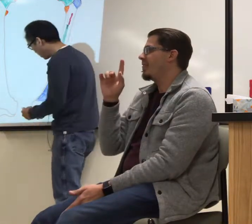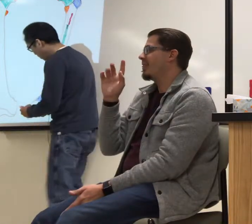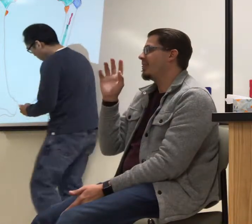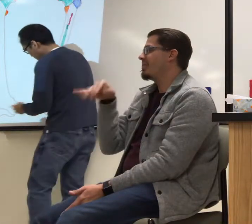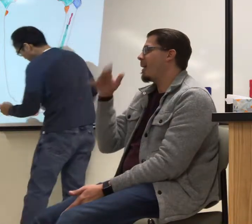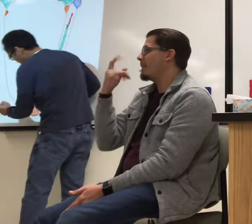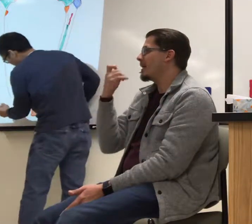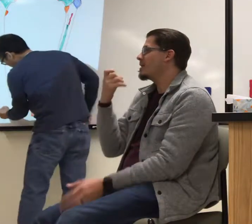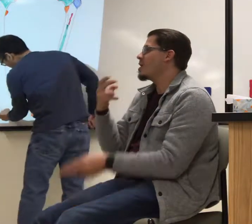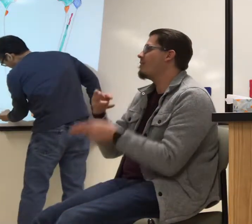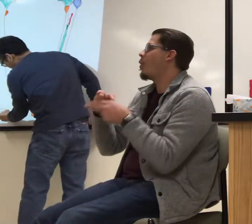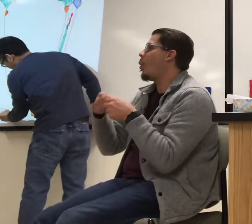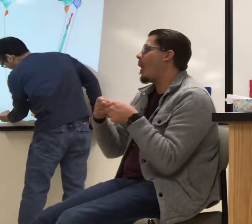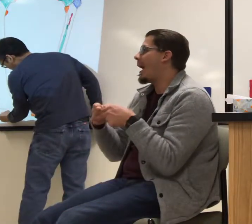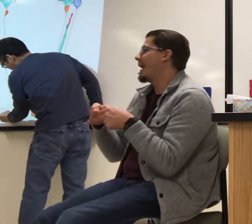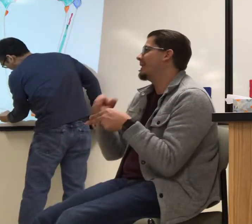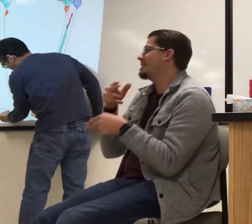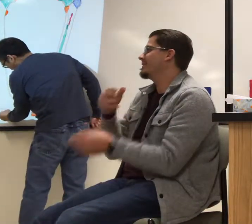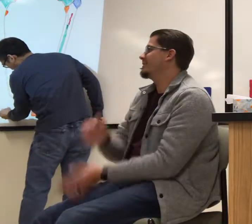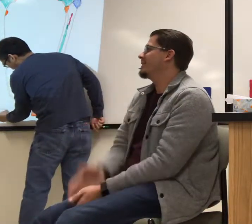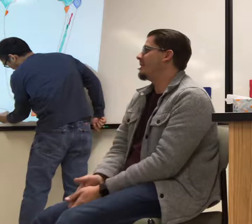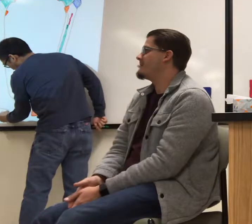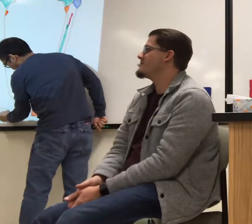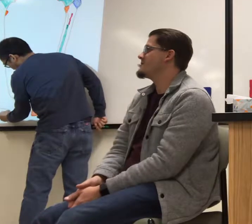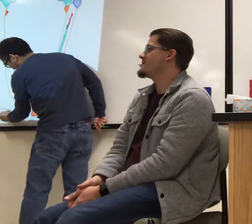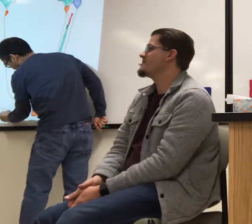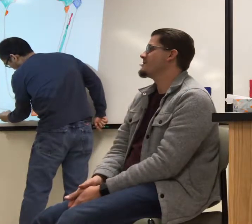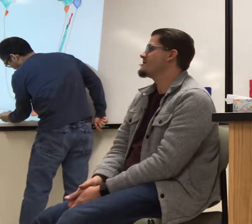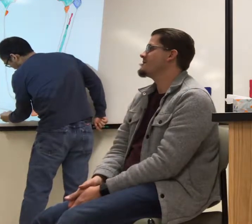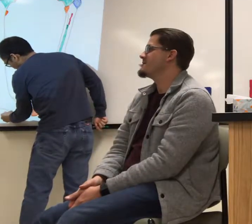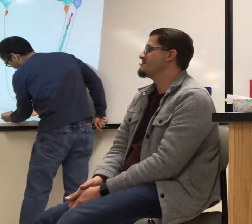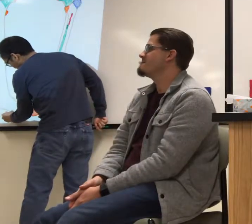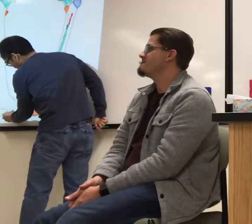it. This represents medial condyle right here.